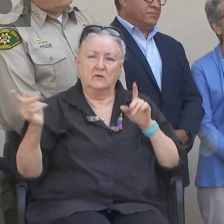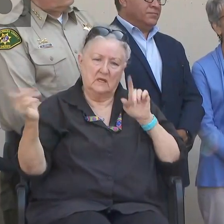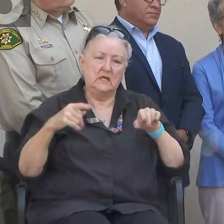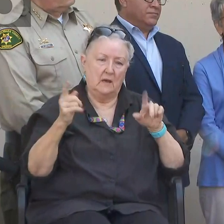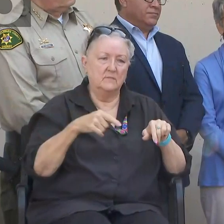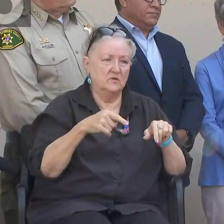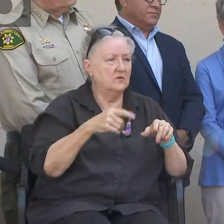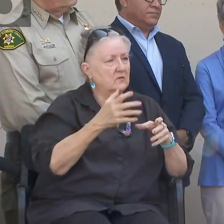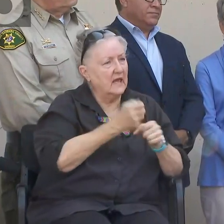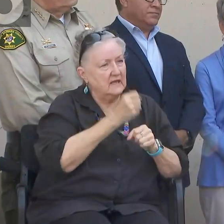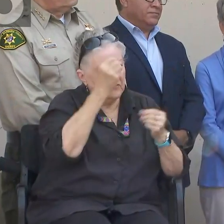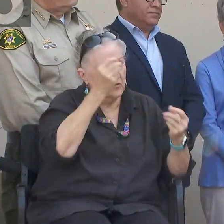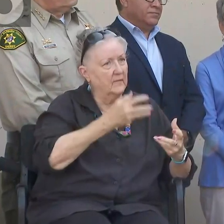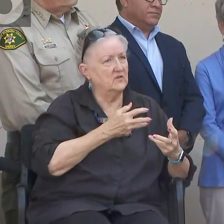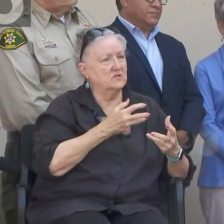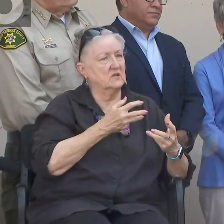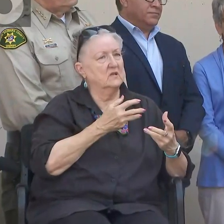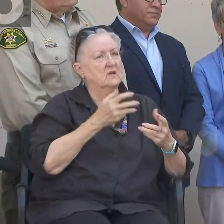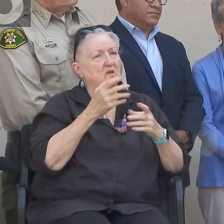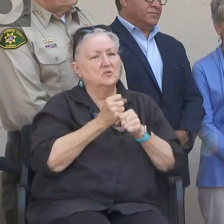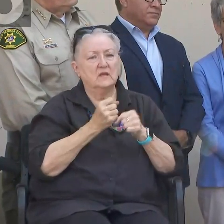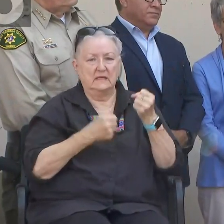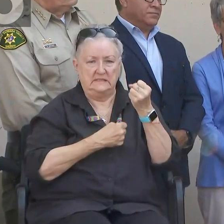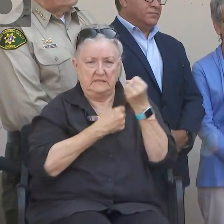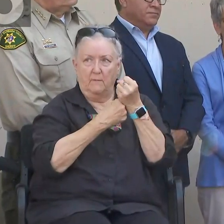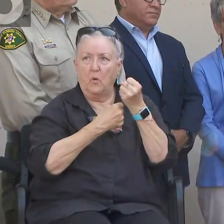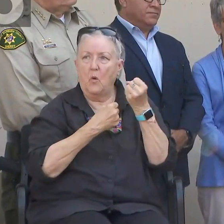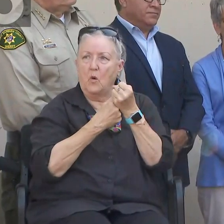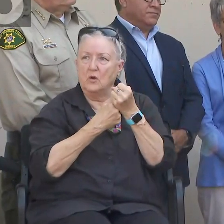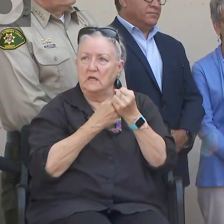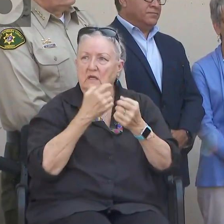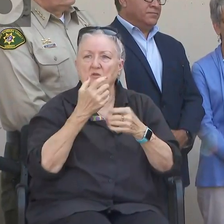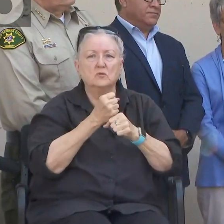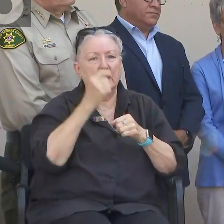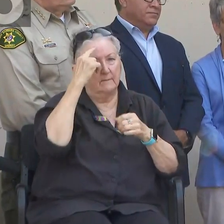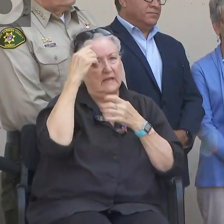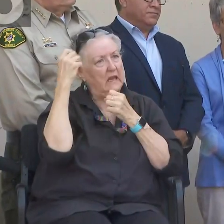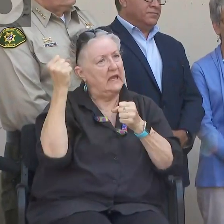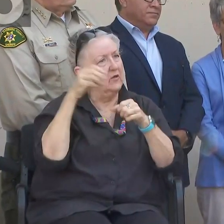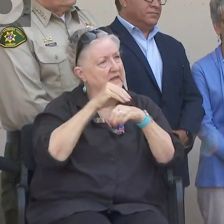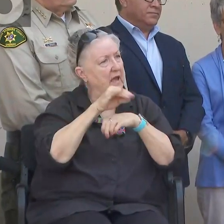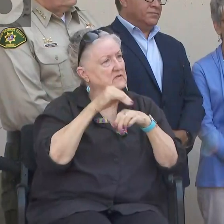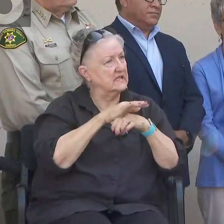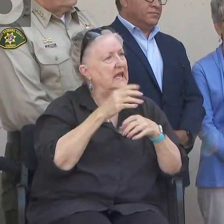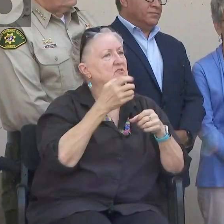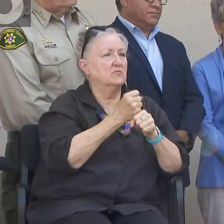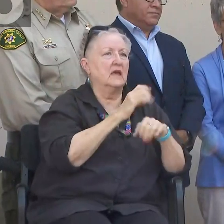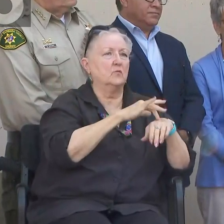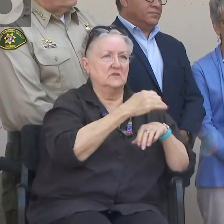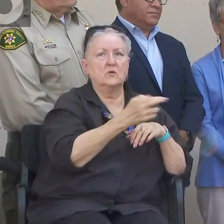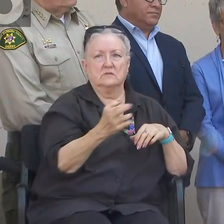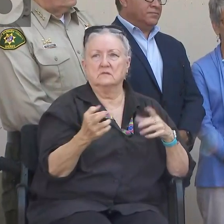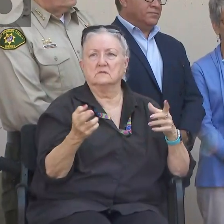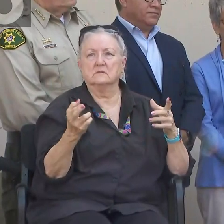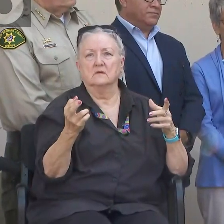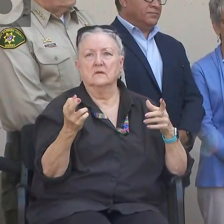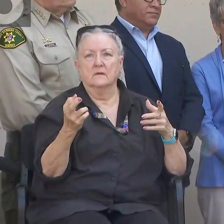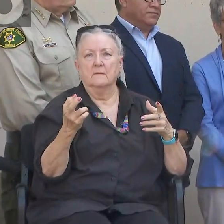information, to get support, to get mental health counseling, and to get resources. The center